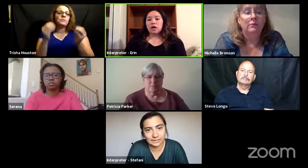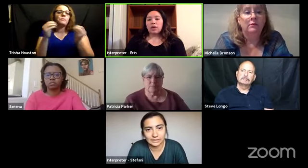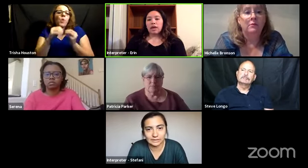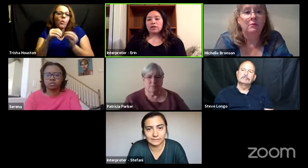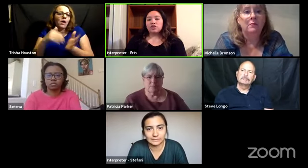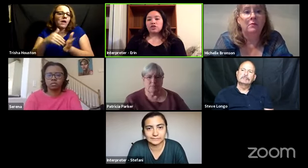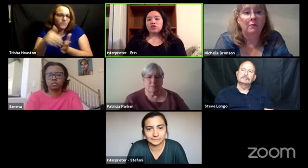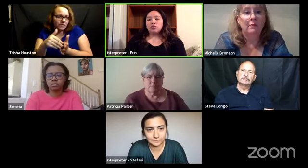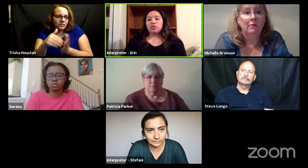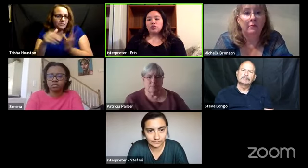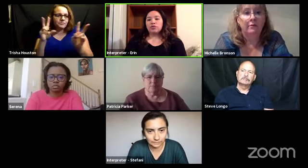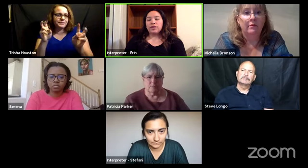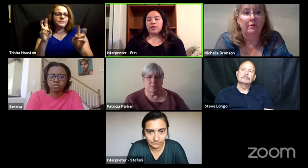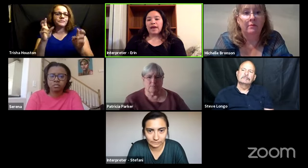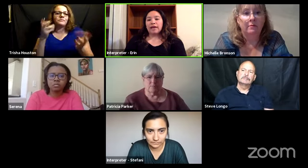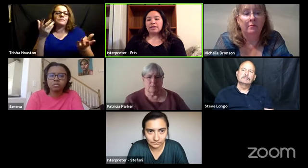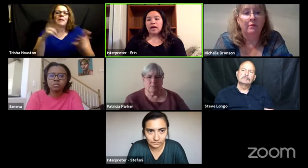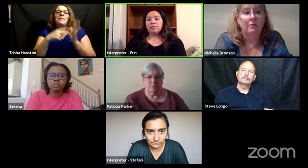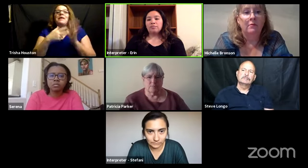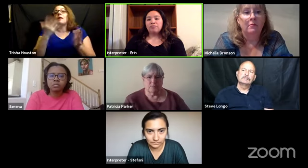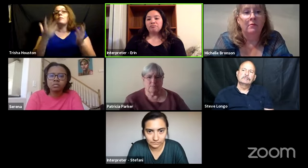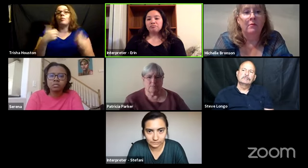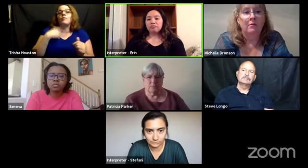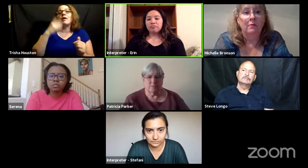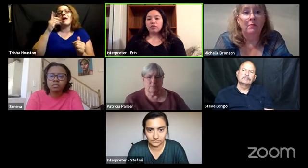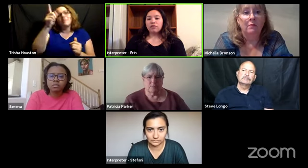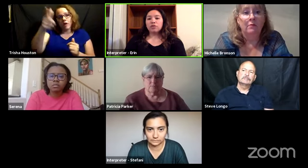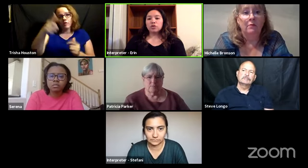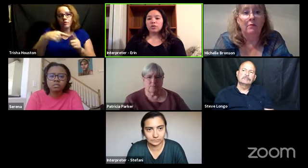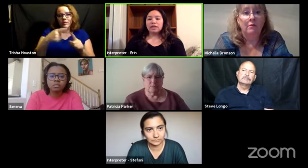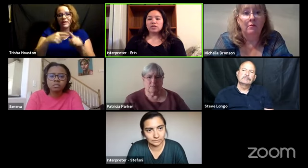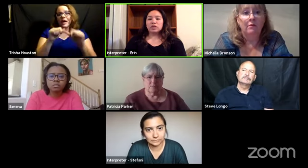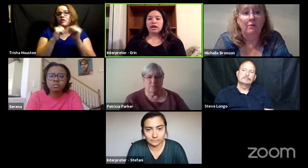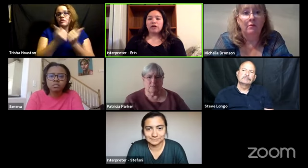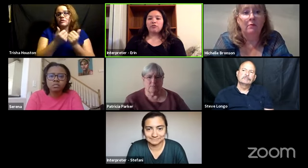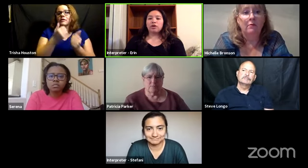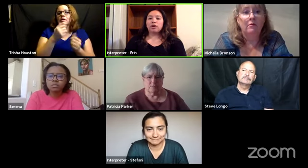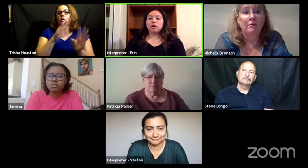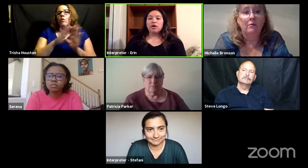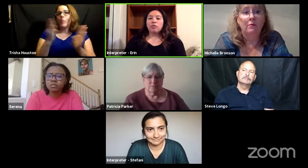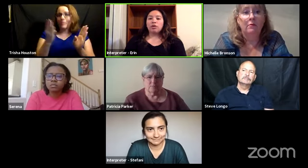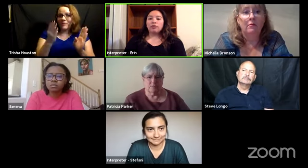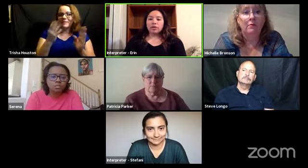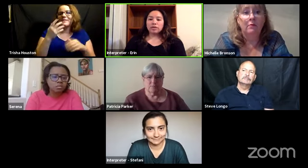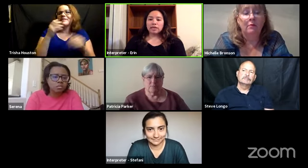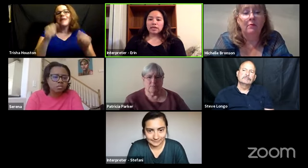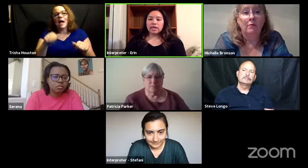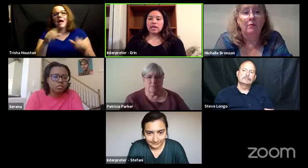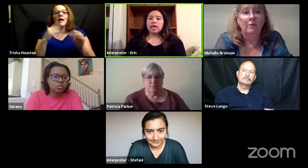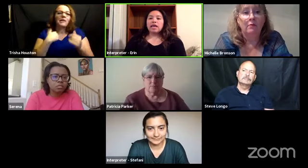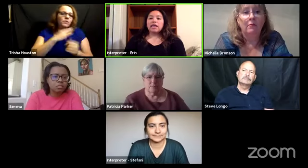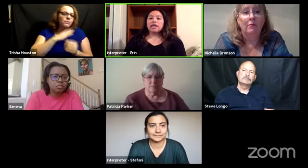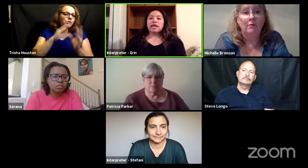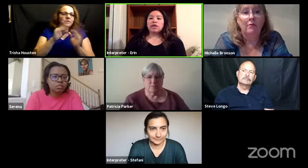Okay, I do move that virtual meetings will allow for more frequency. They